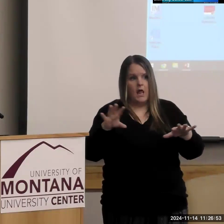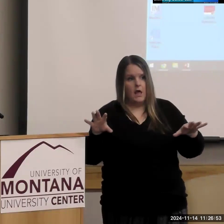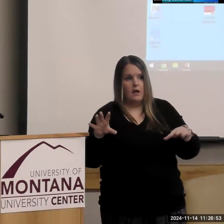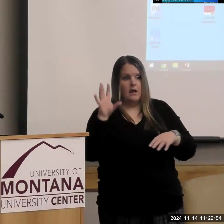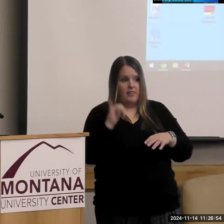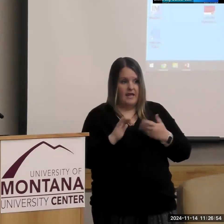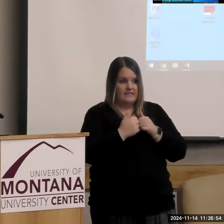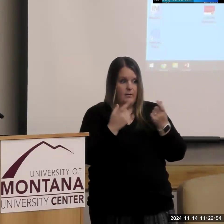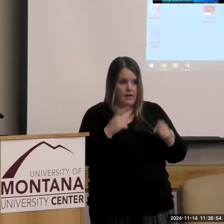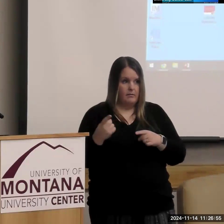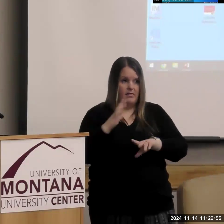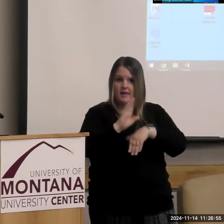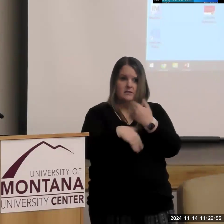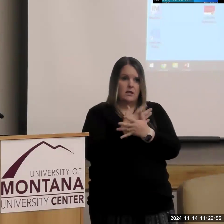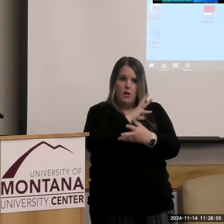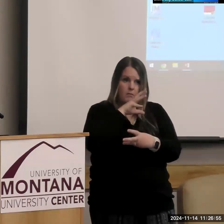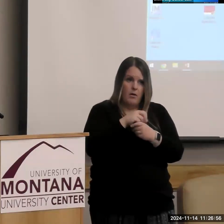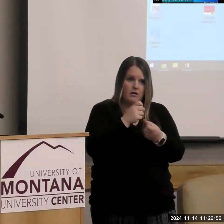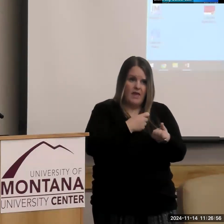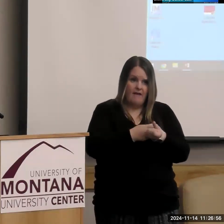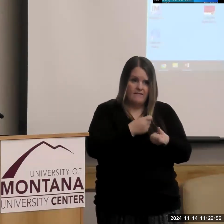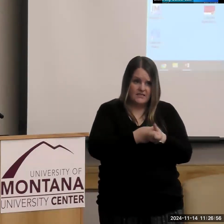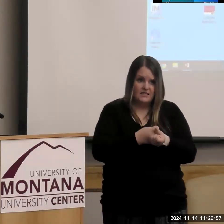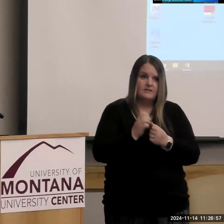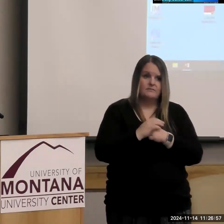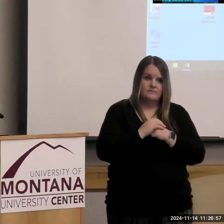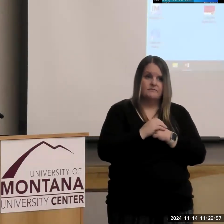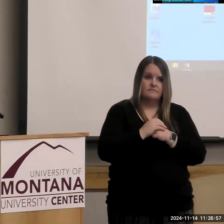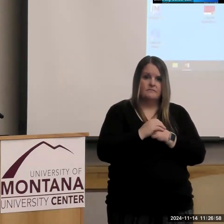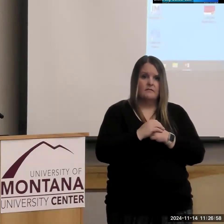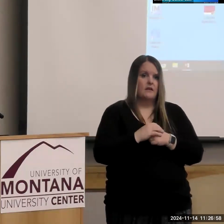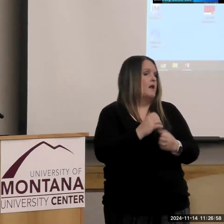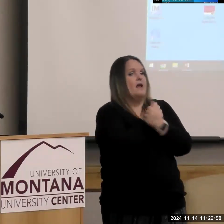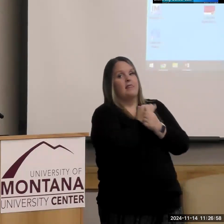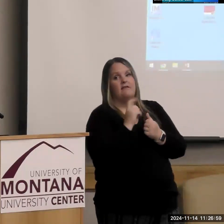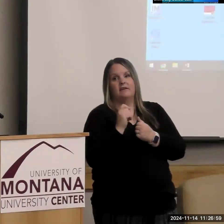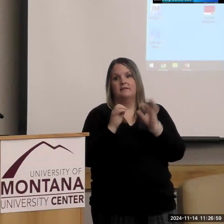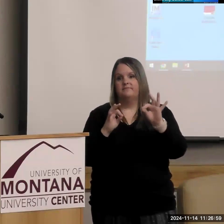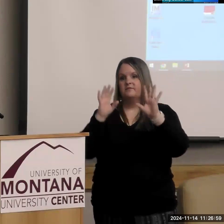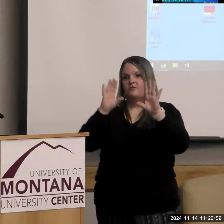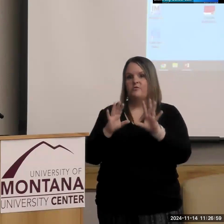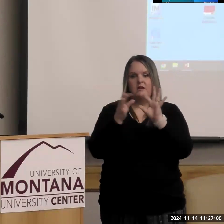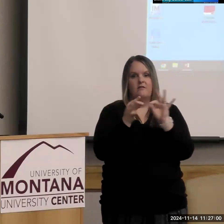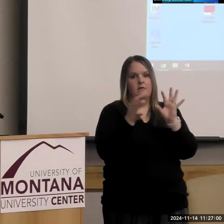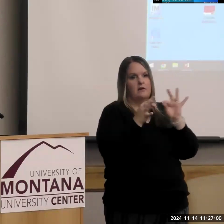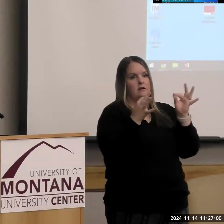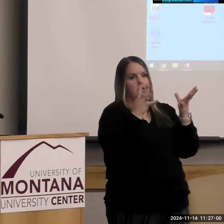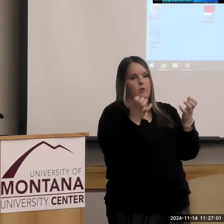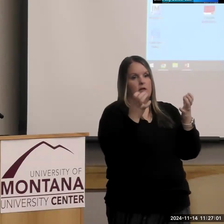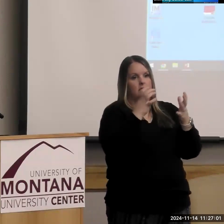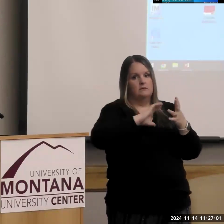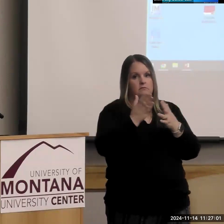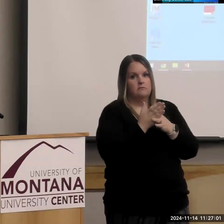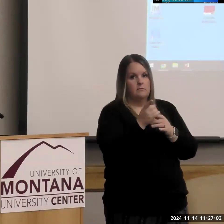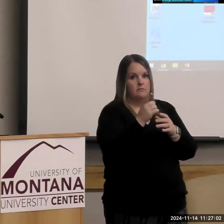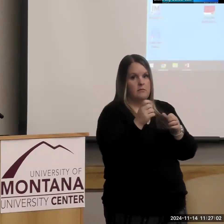that happens. That's all part of that advocacy. Love it. Great comments. I just want to take a point of